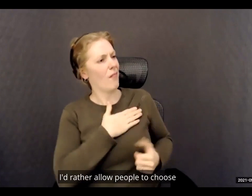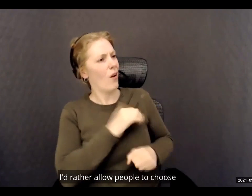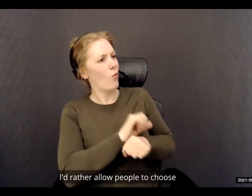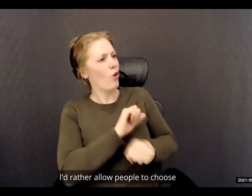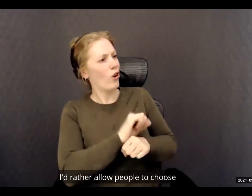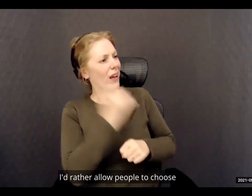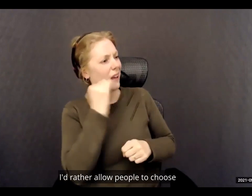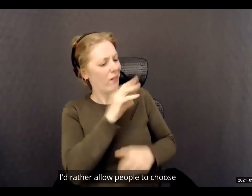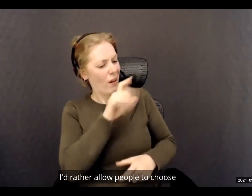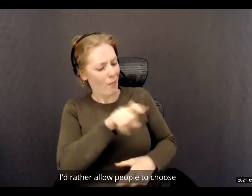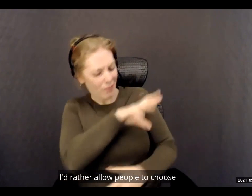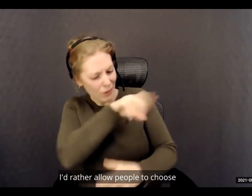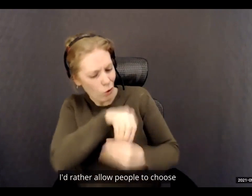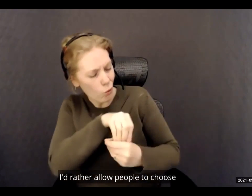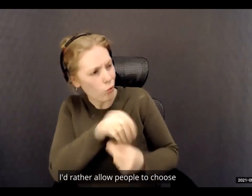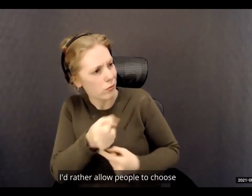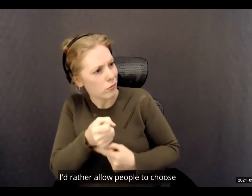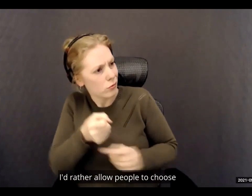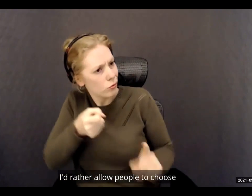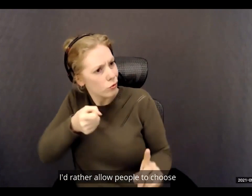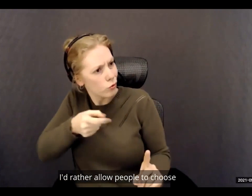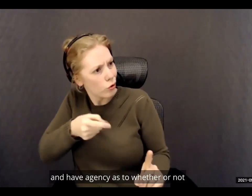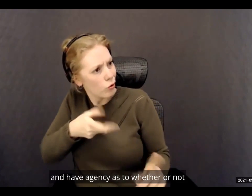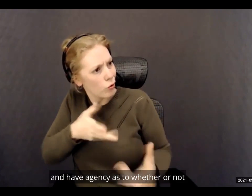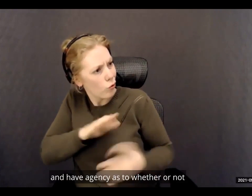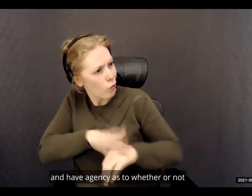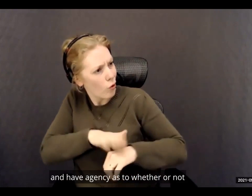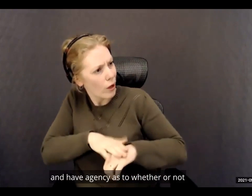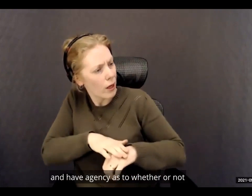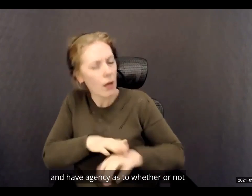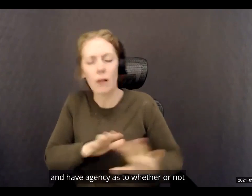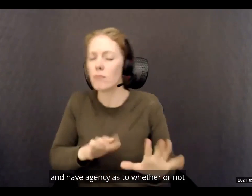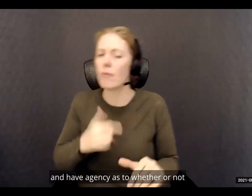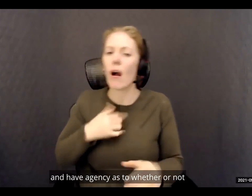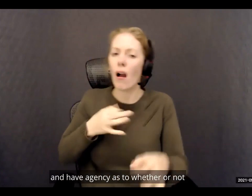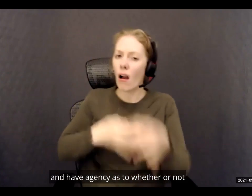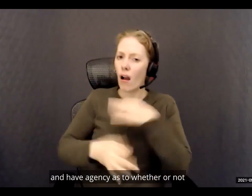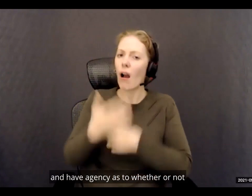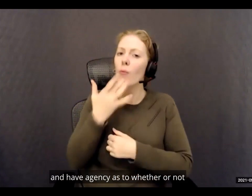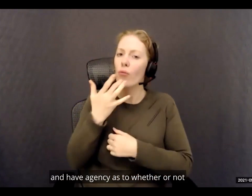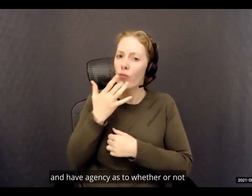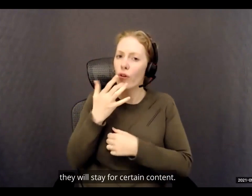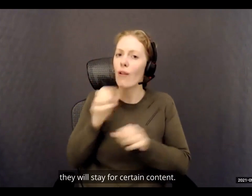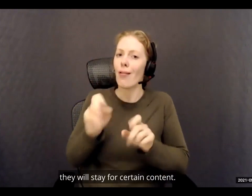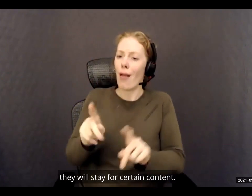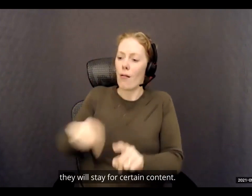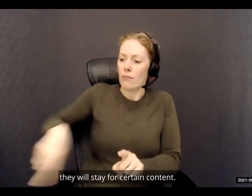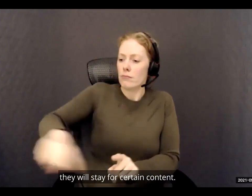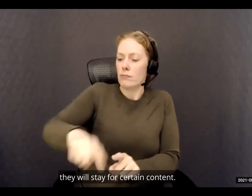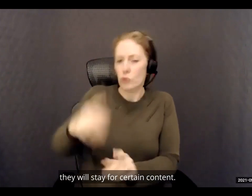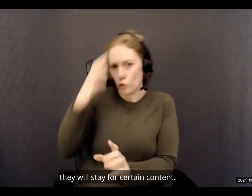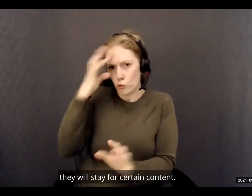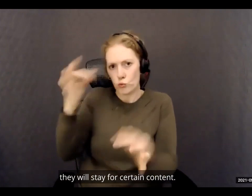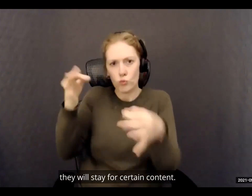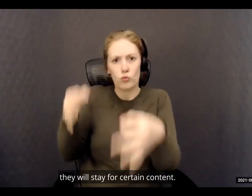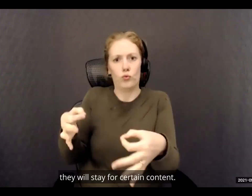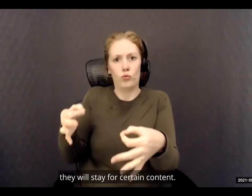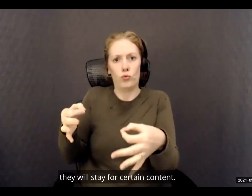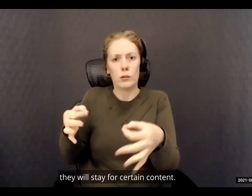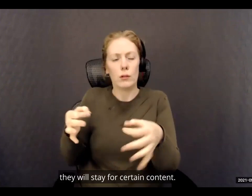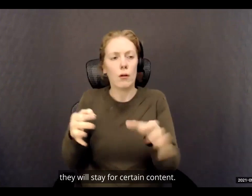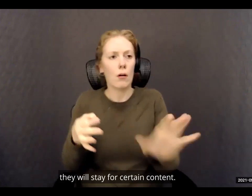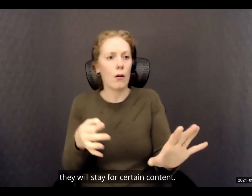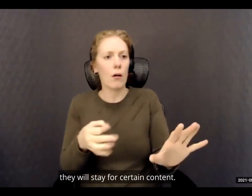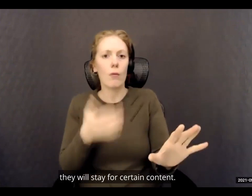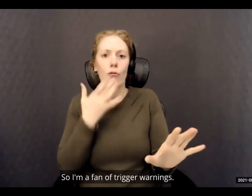rather allow people to choose and have agency as to whether or not they will stay for certain